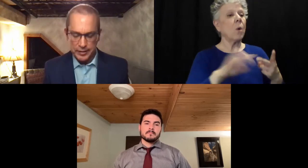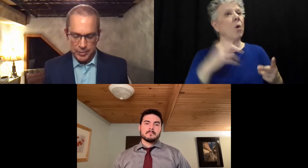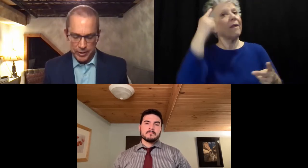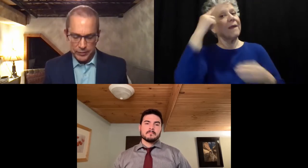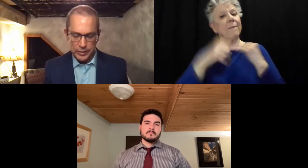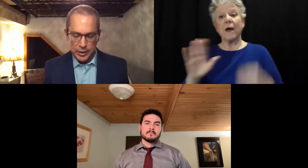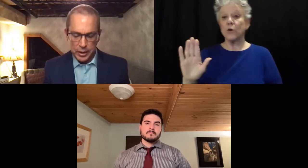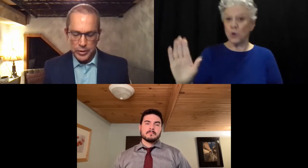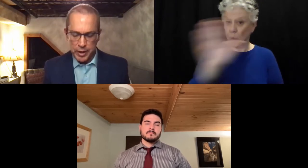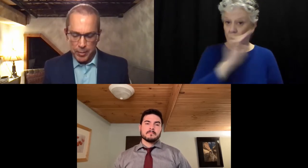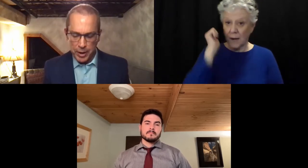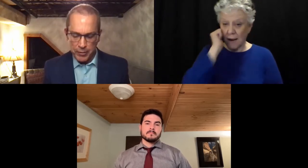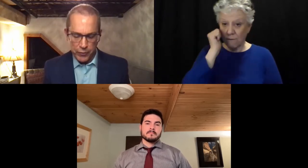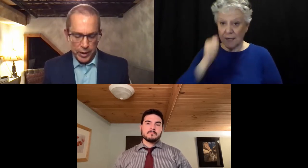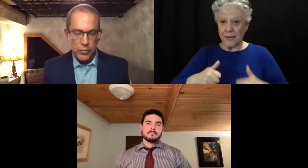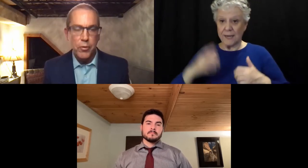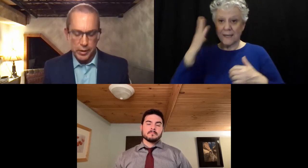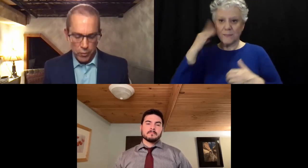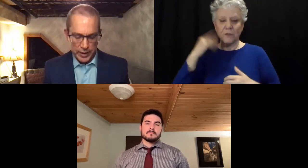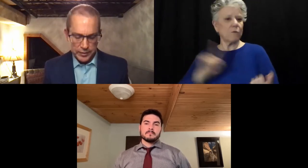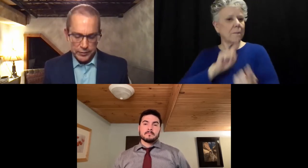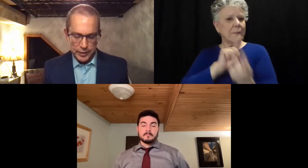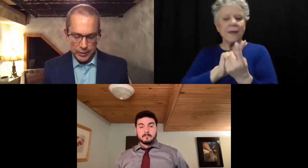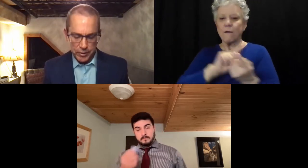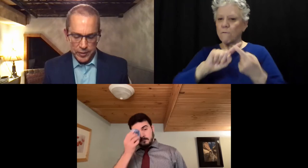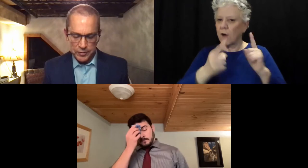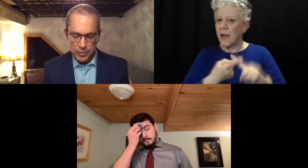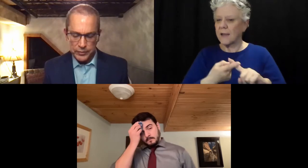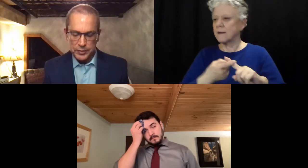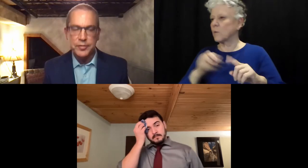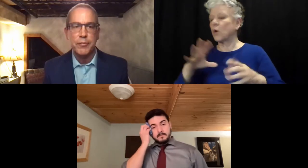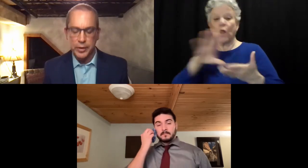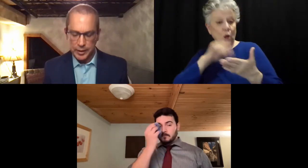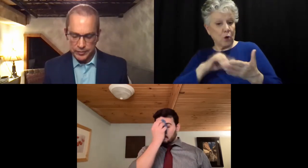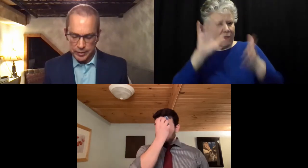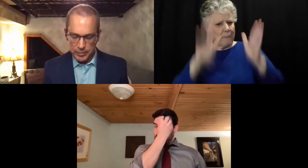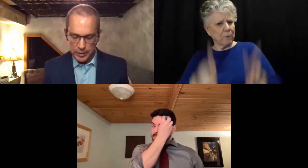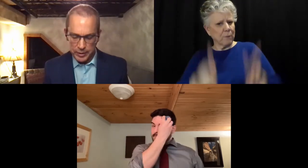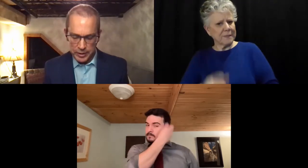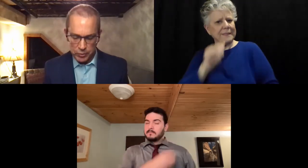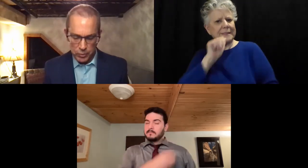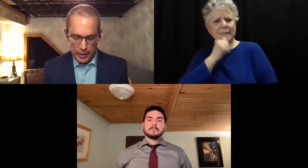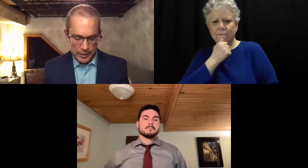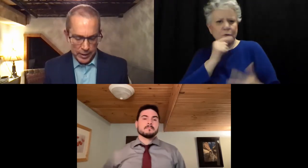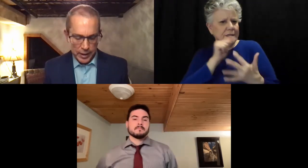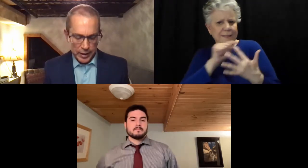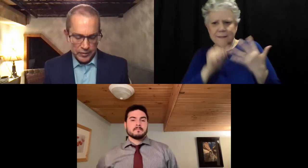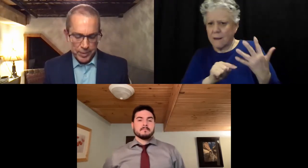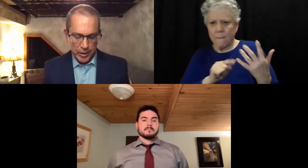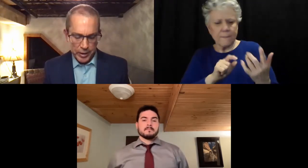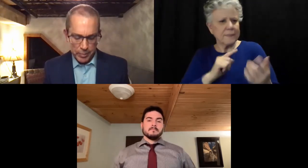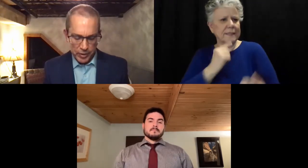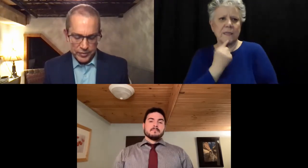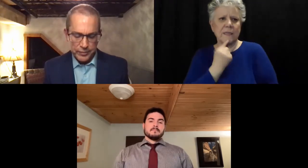everyday experience, when you come upon a friend or an acquaintance and learn that this person is suffering in some acute way and